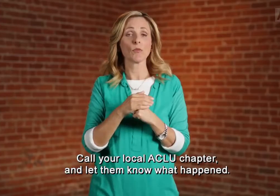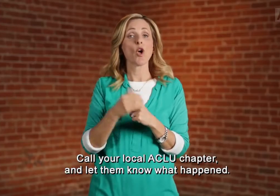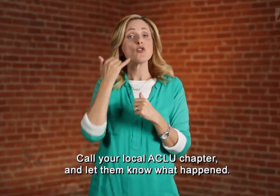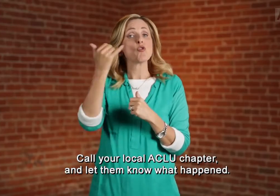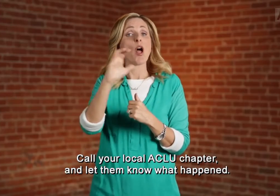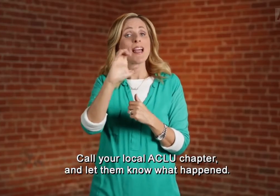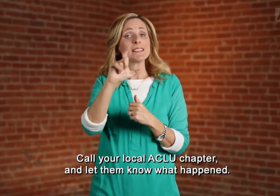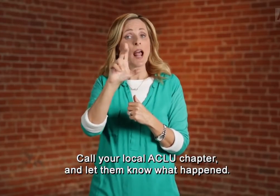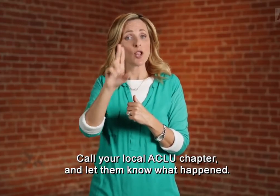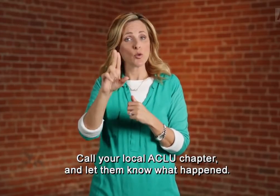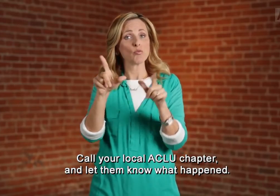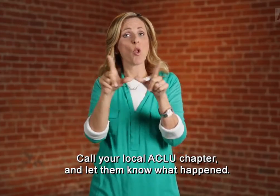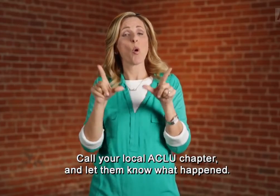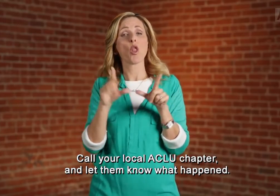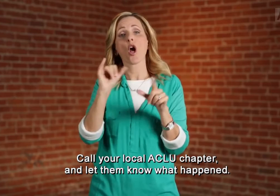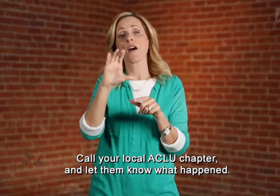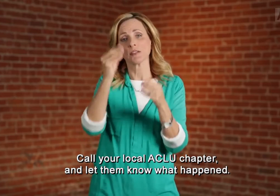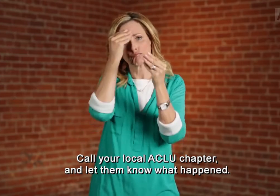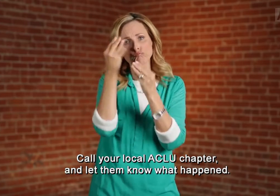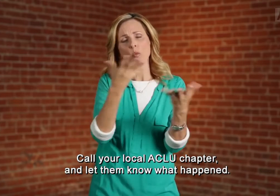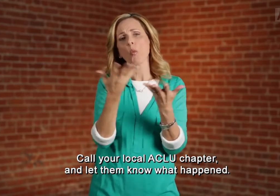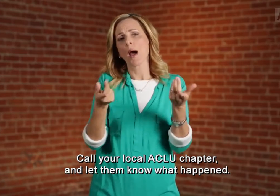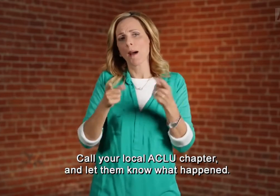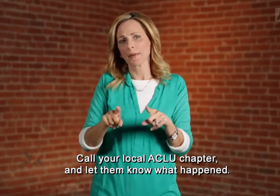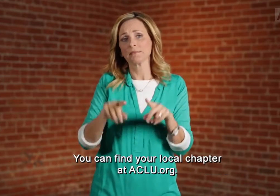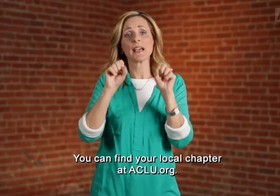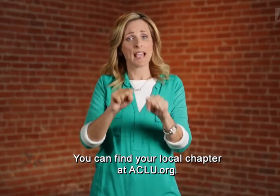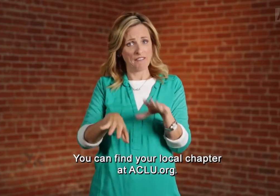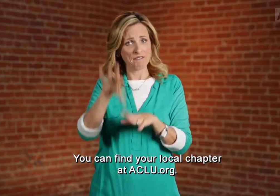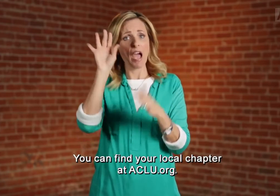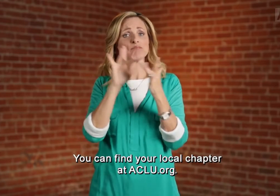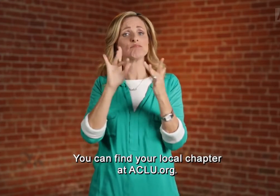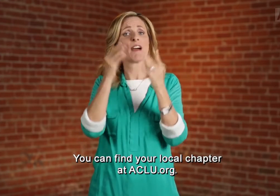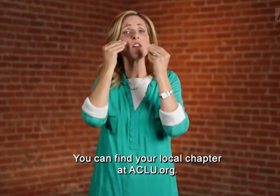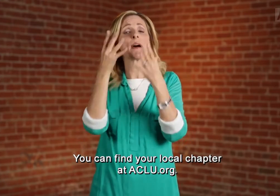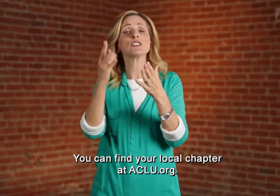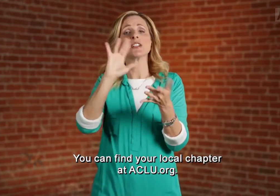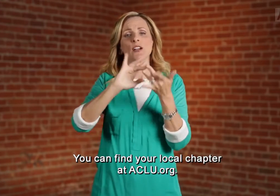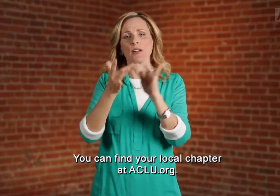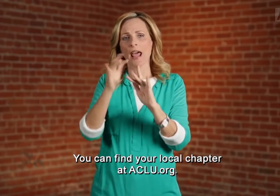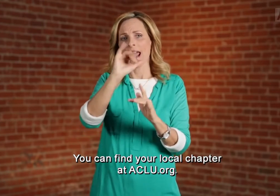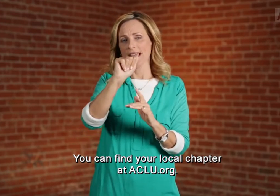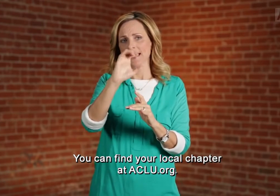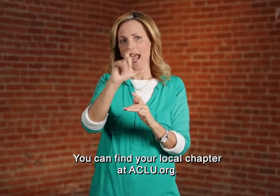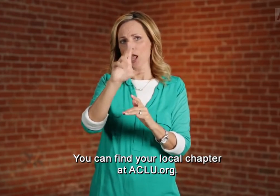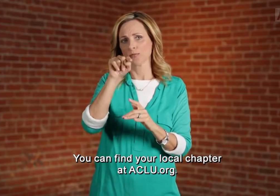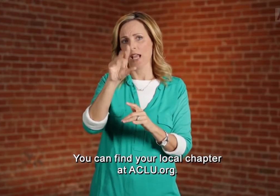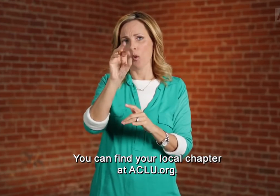Call your local ACLU chapter and let them know what happened. You can find your local chapter at ACLU